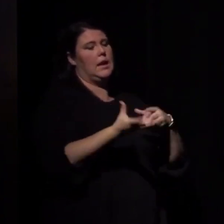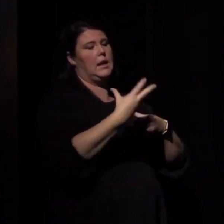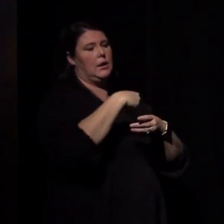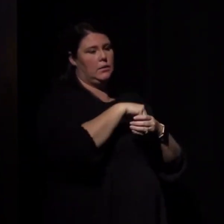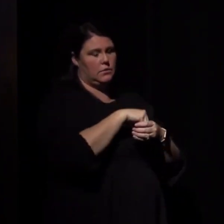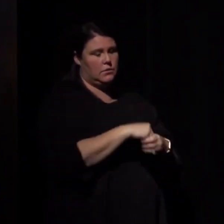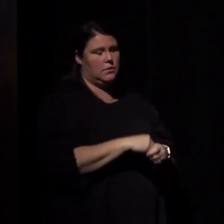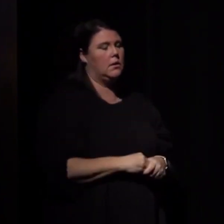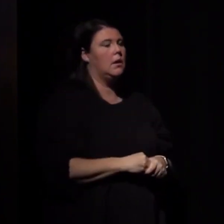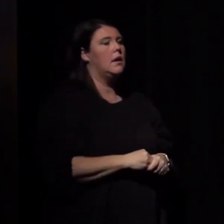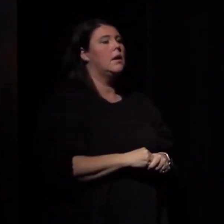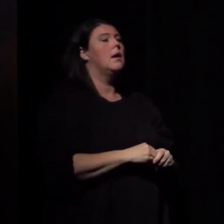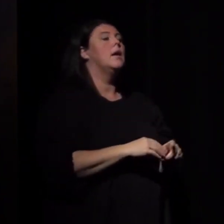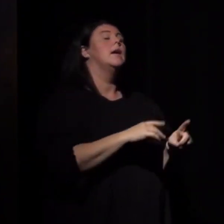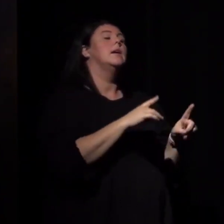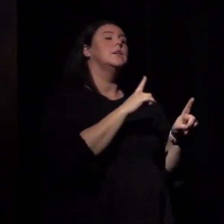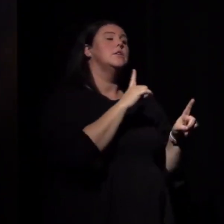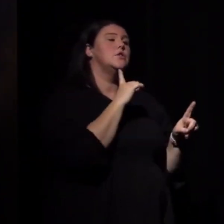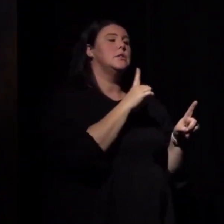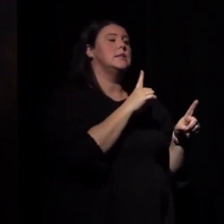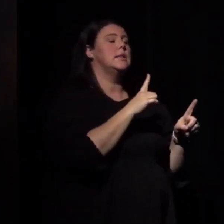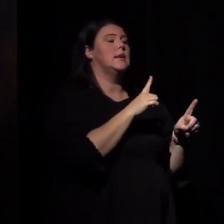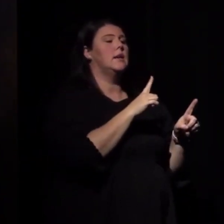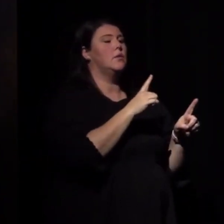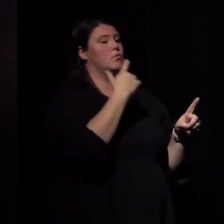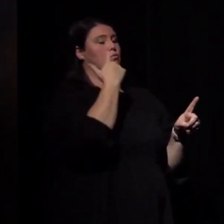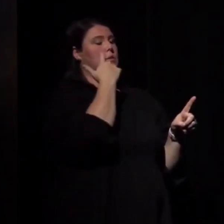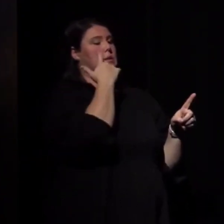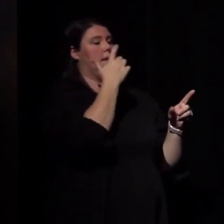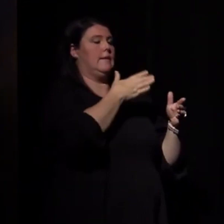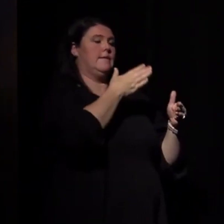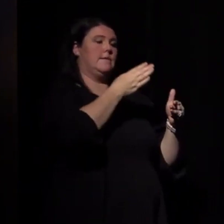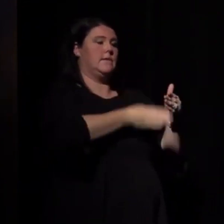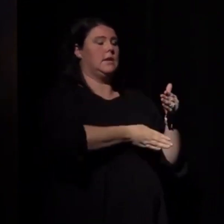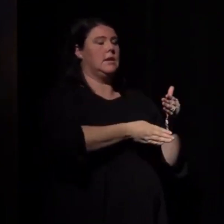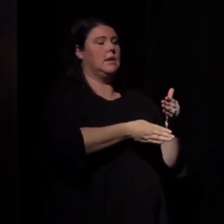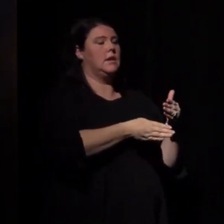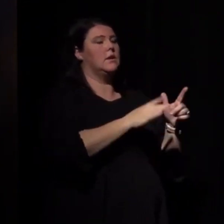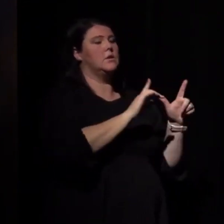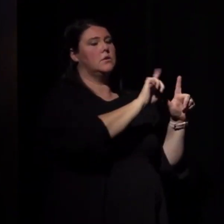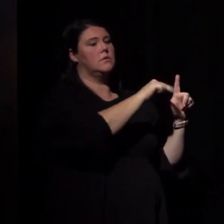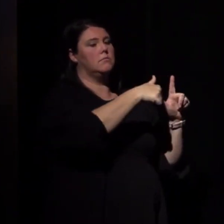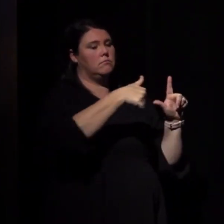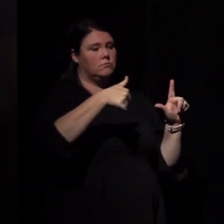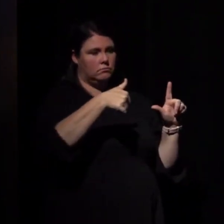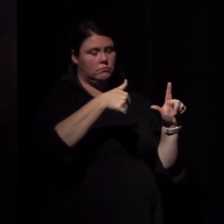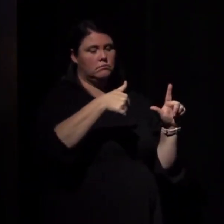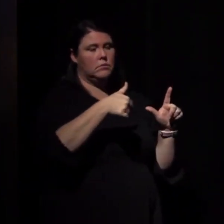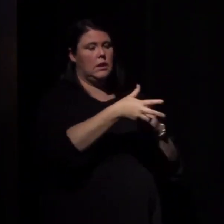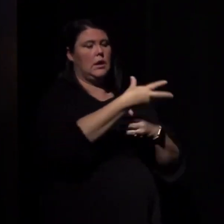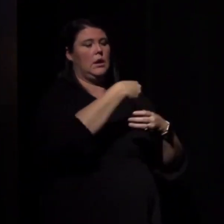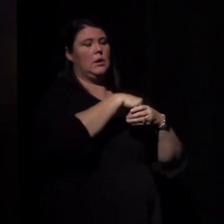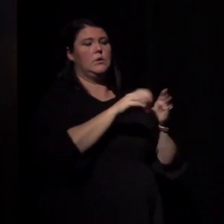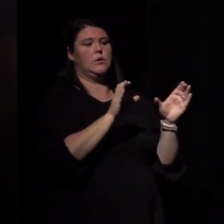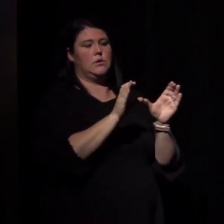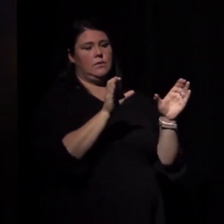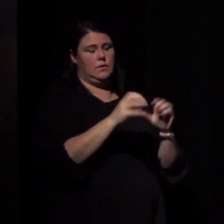trained as a Circle Way facilitator, and recently completed the Pride Work LGBTQ Workplace Inclusion